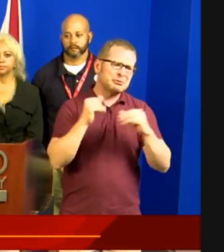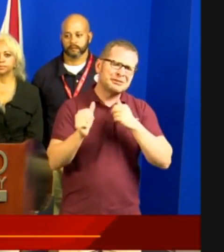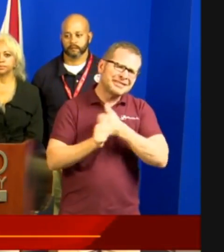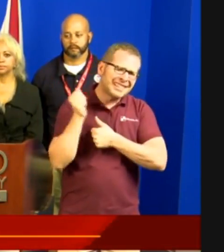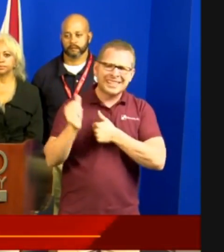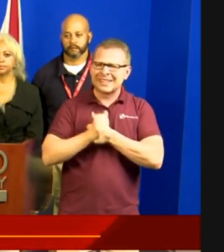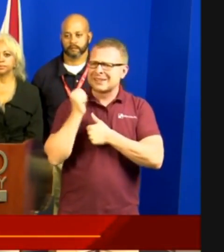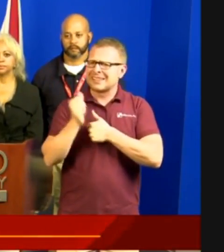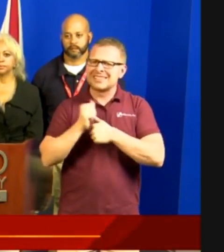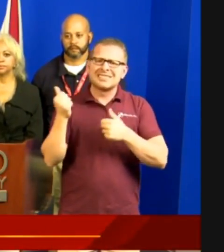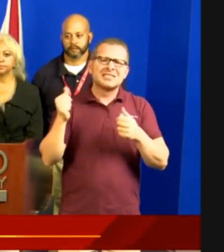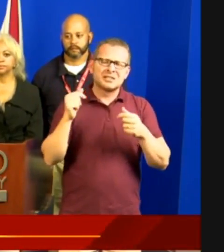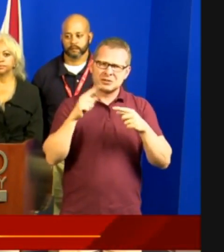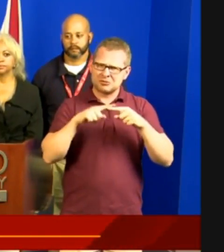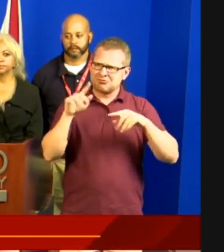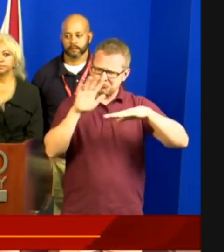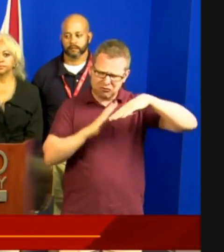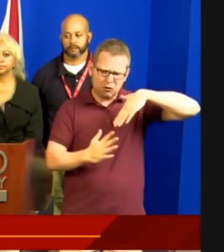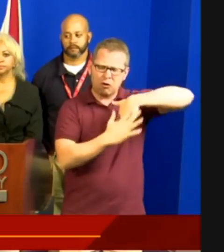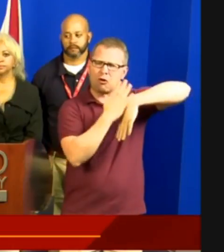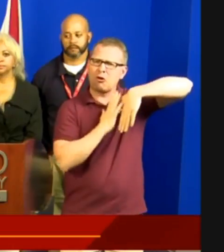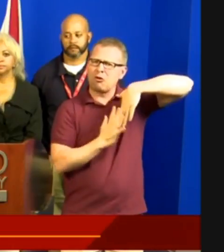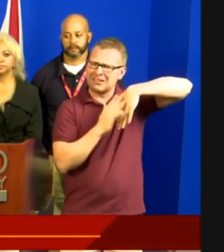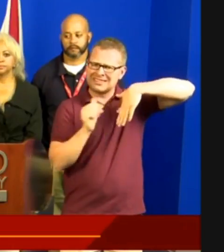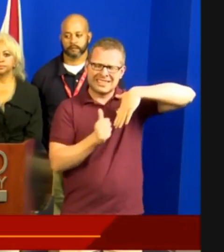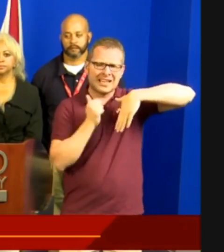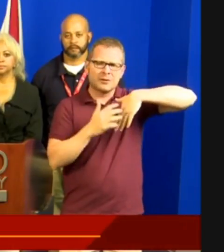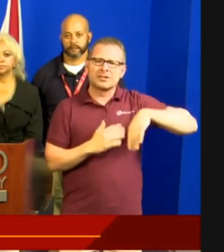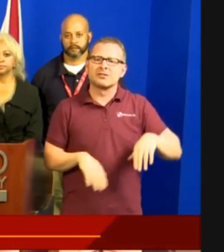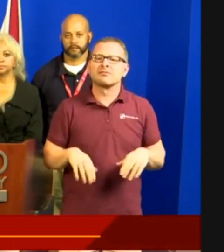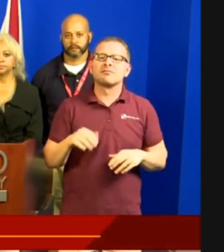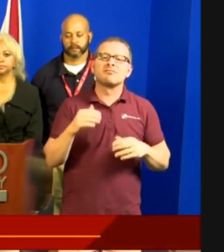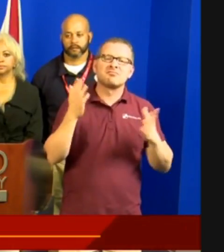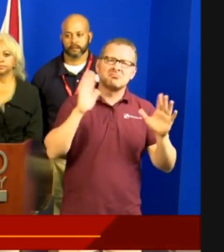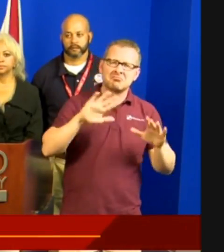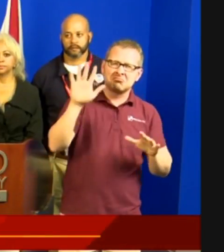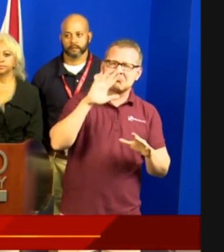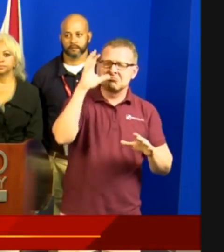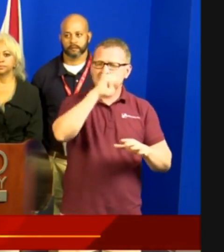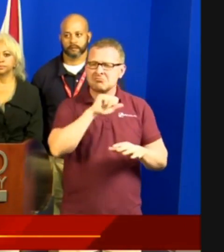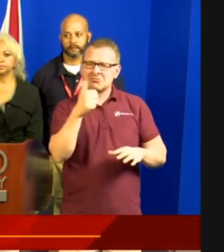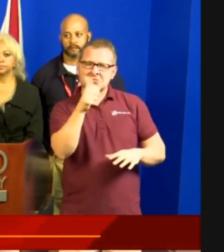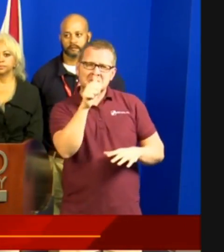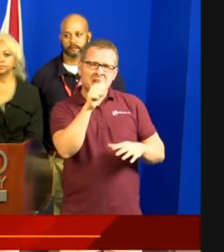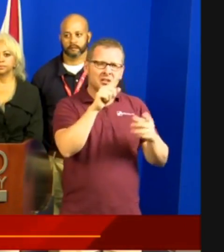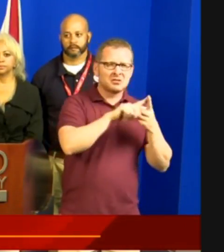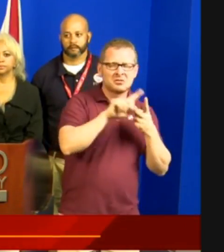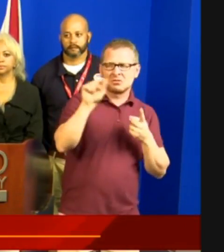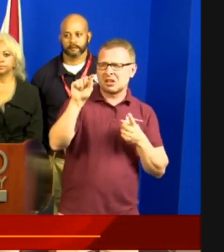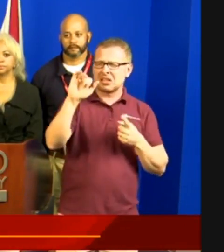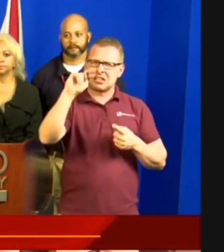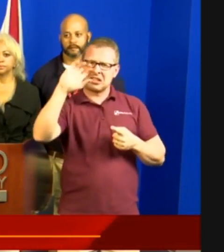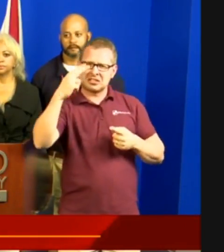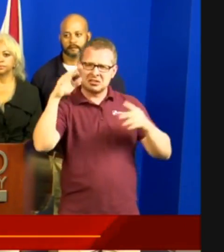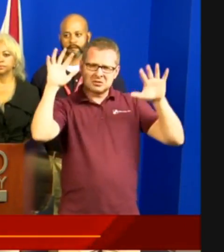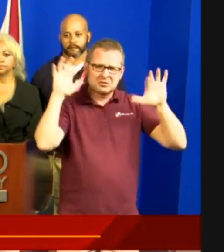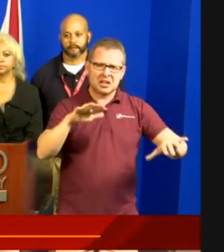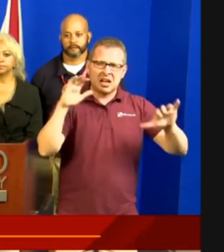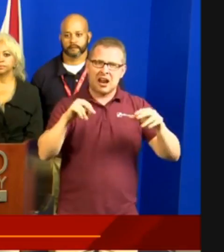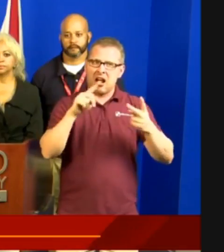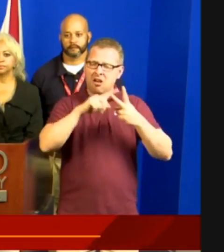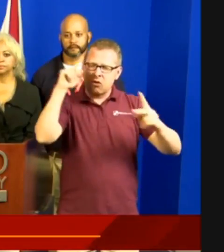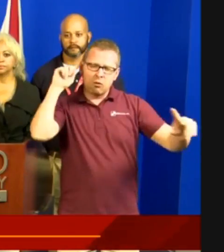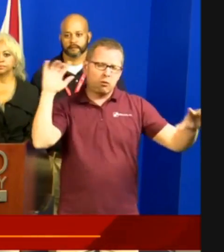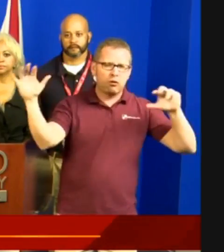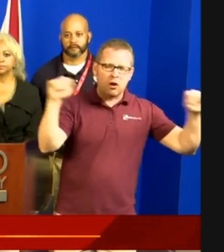We expect 10 to 20 inches of rain, and the first line of thunderstorms are coming onshore now. Storm surge